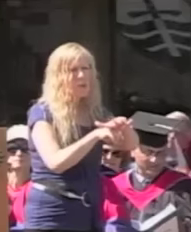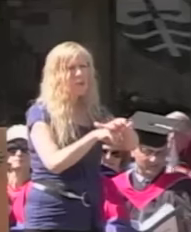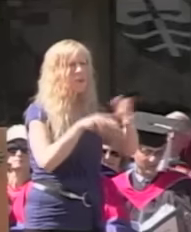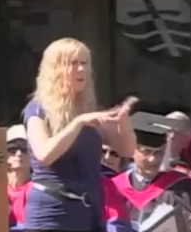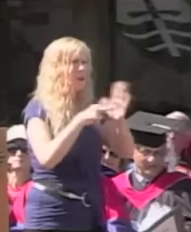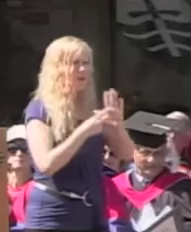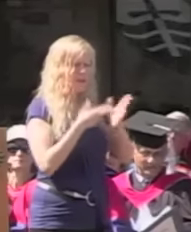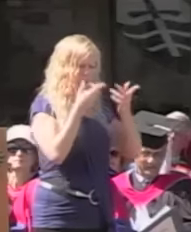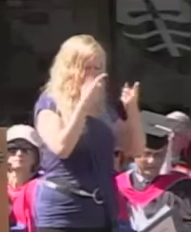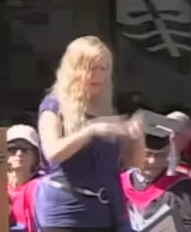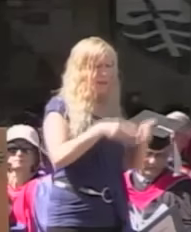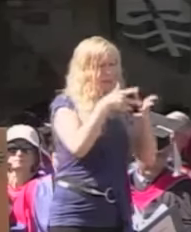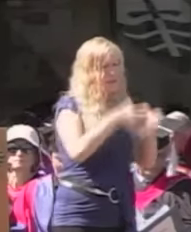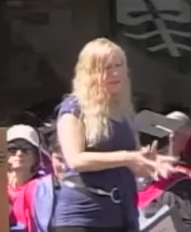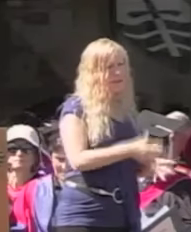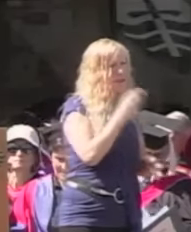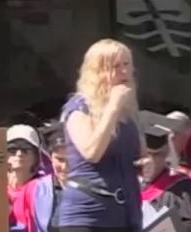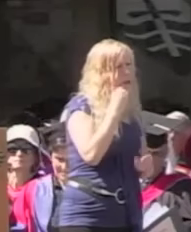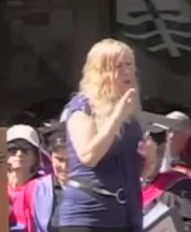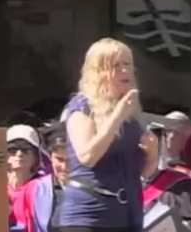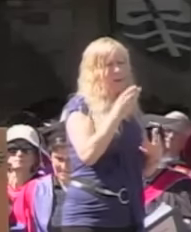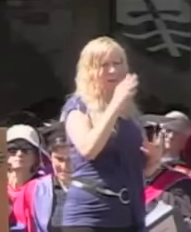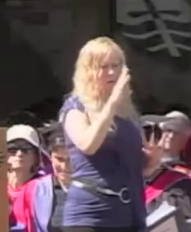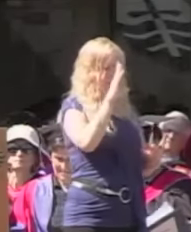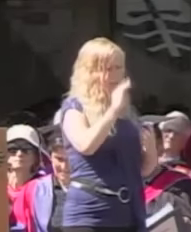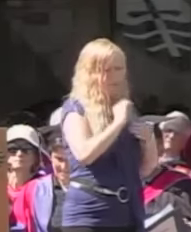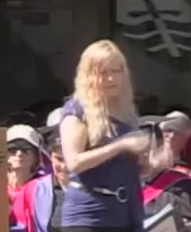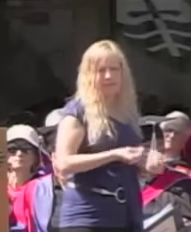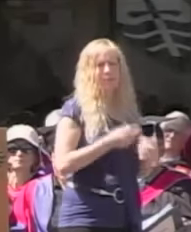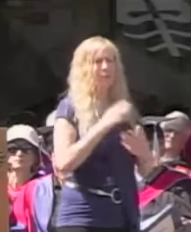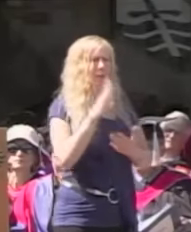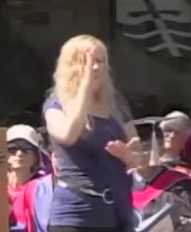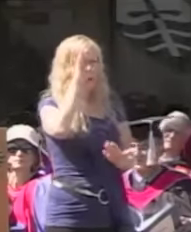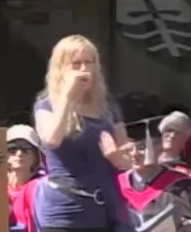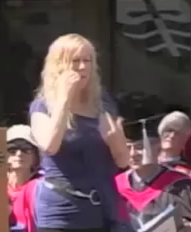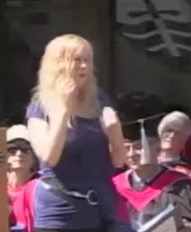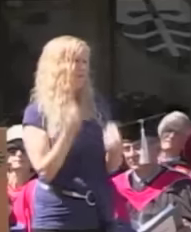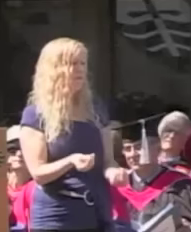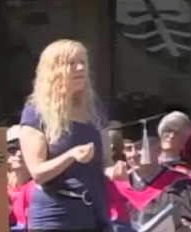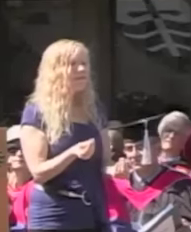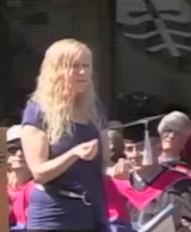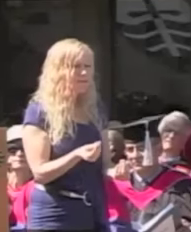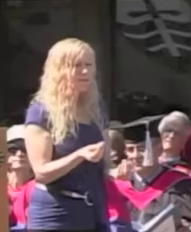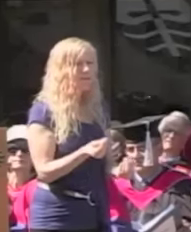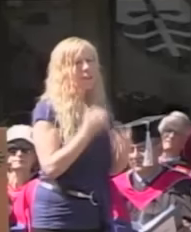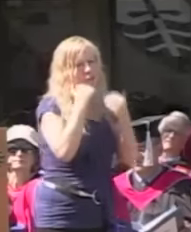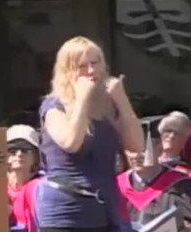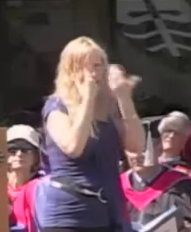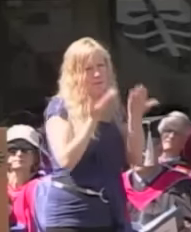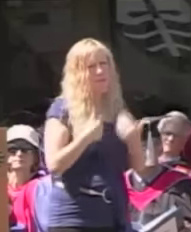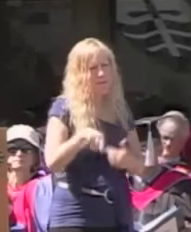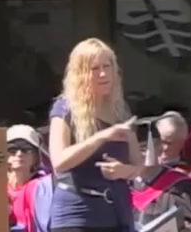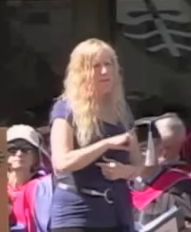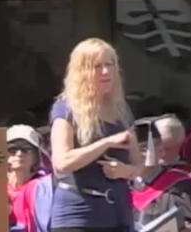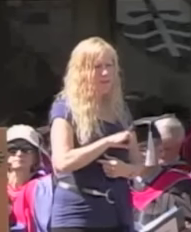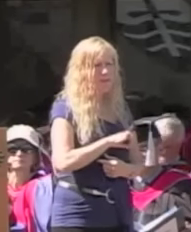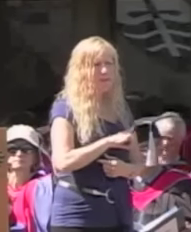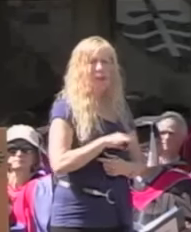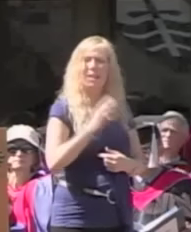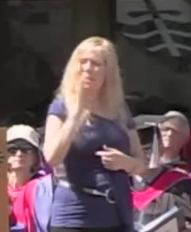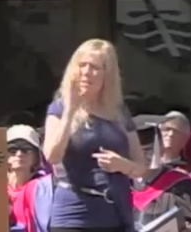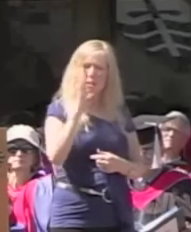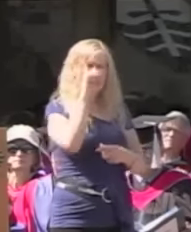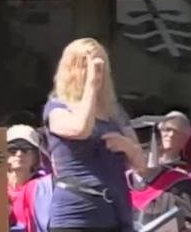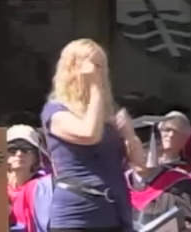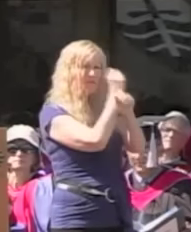and homelessness that bring shame to all of us. The lesson we have learned from Dr. Glossop's vision is that a